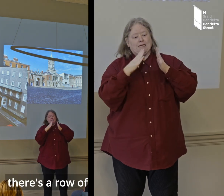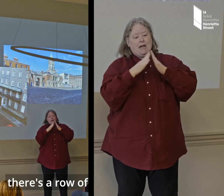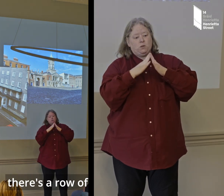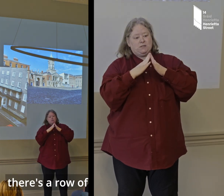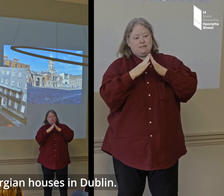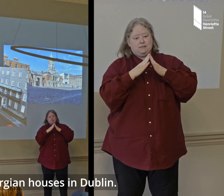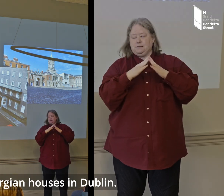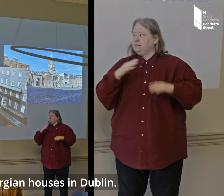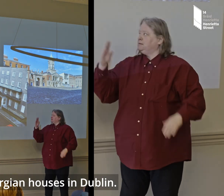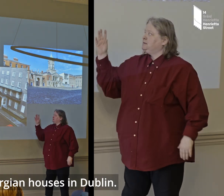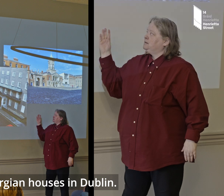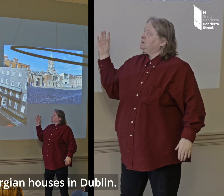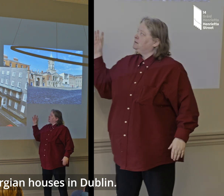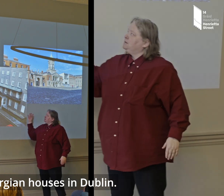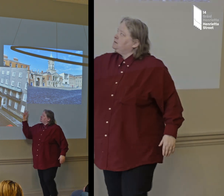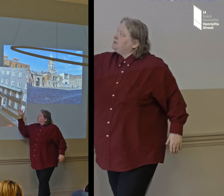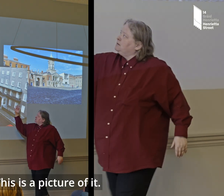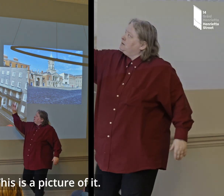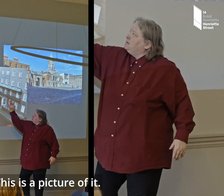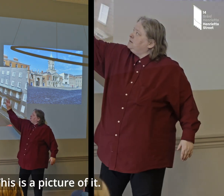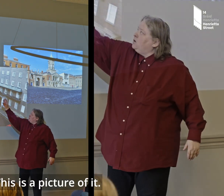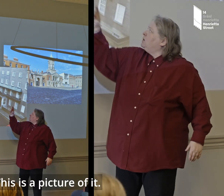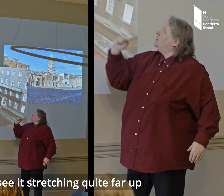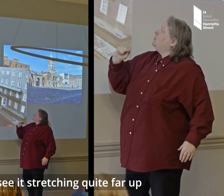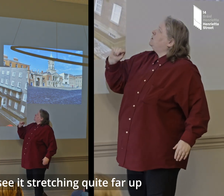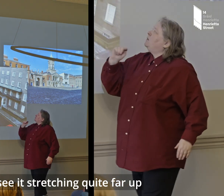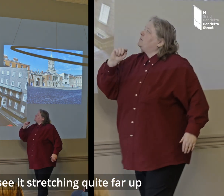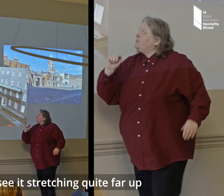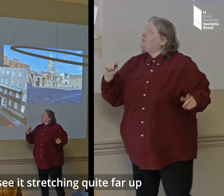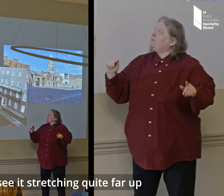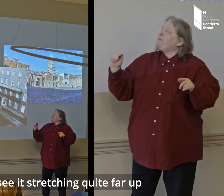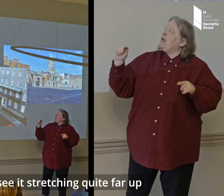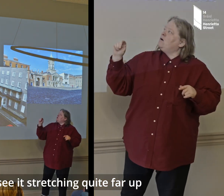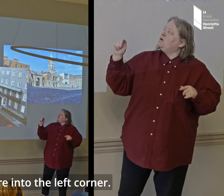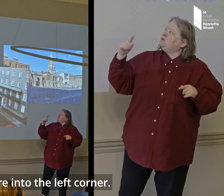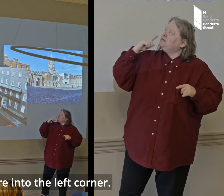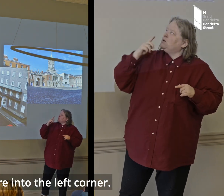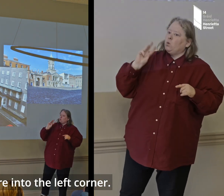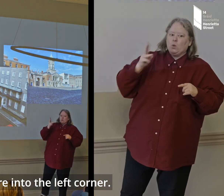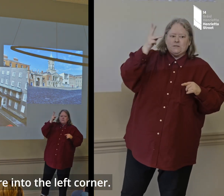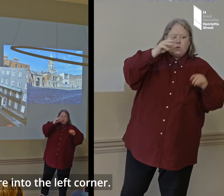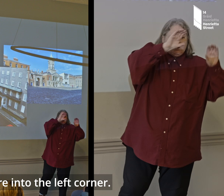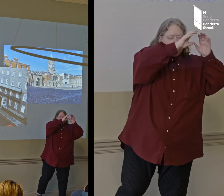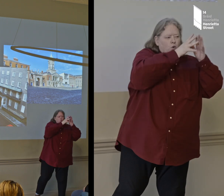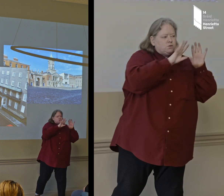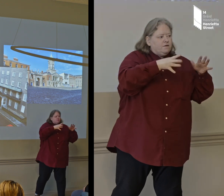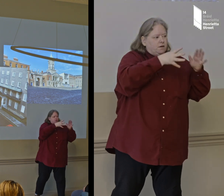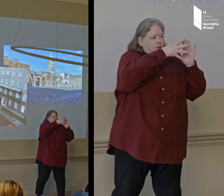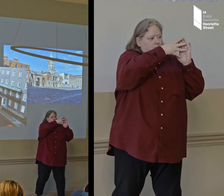there's a row of Georgian houses in Dublin. This is a picture of it. You can see it stretching quite far up here into the left